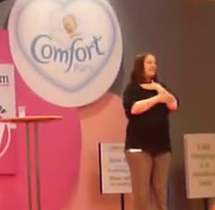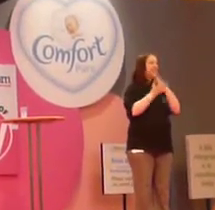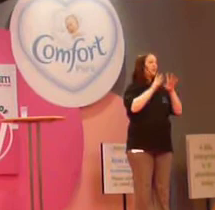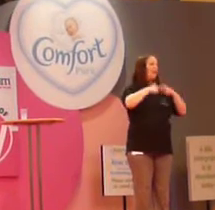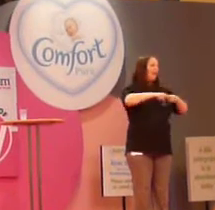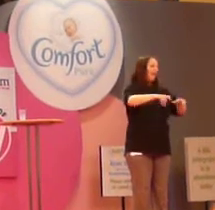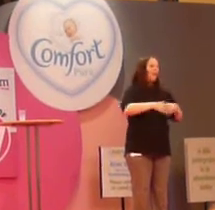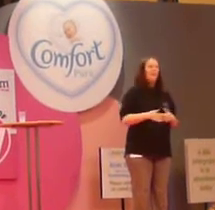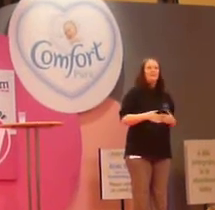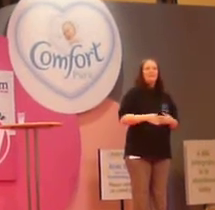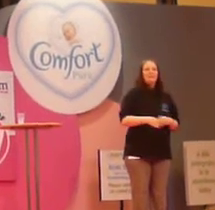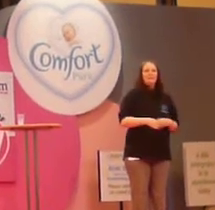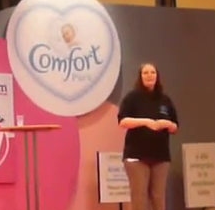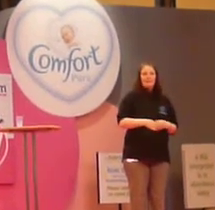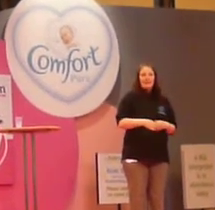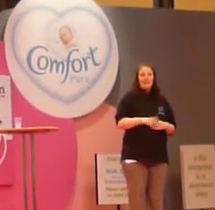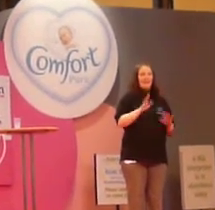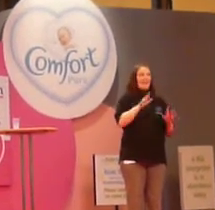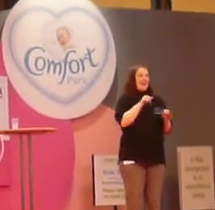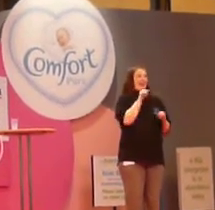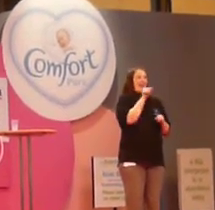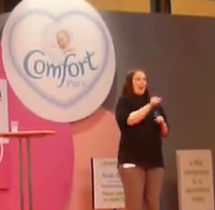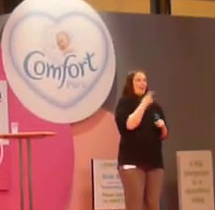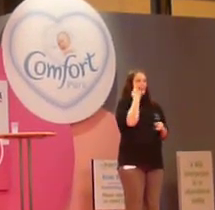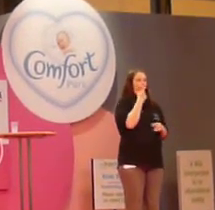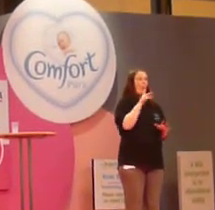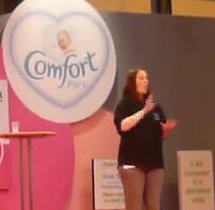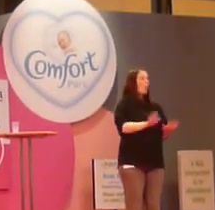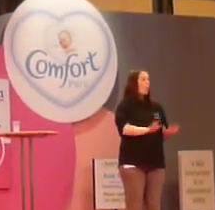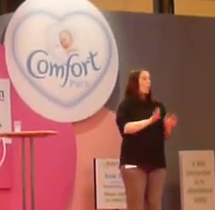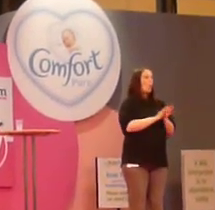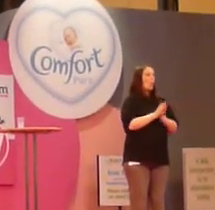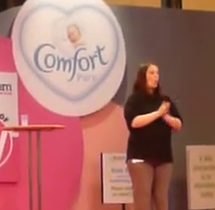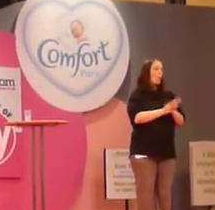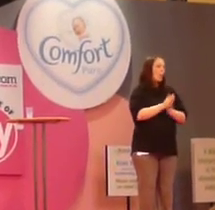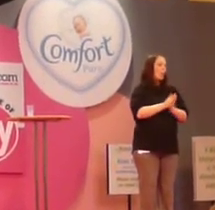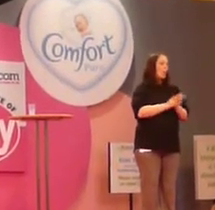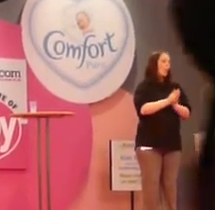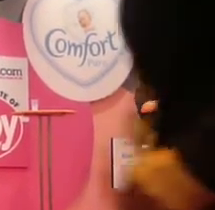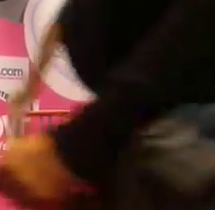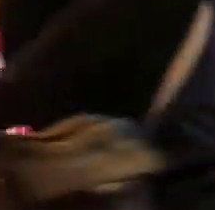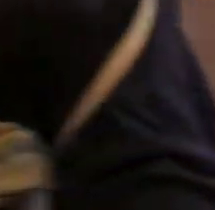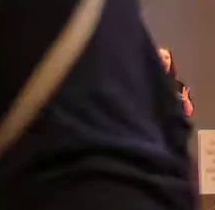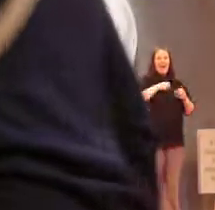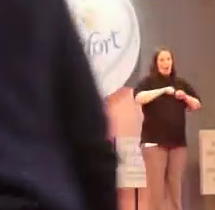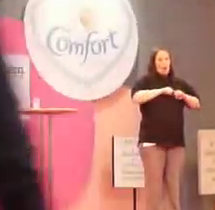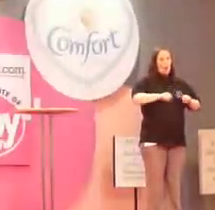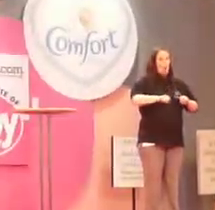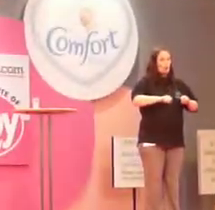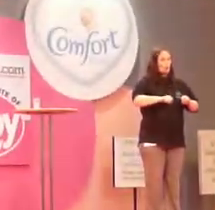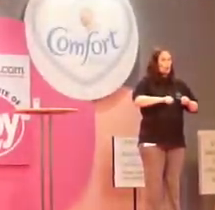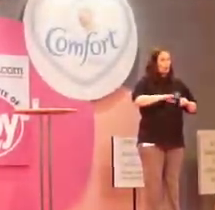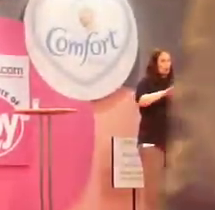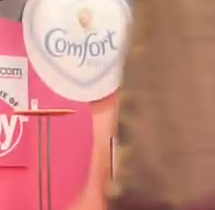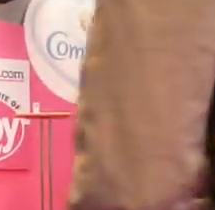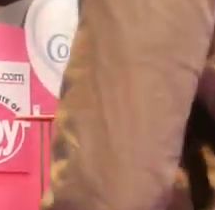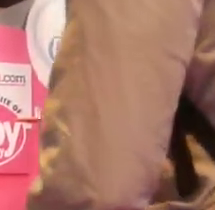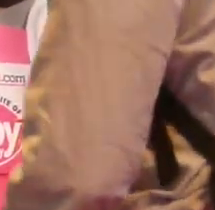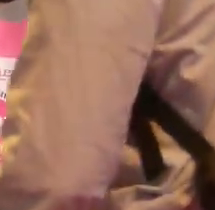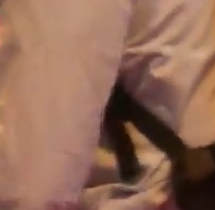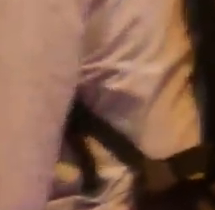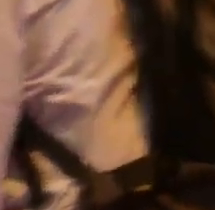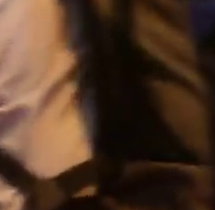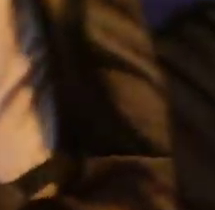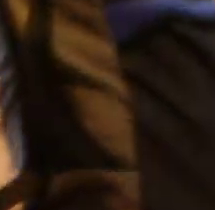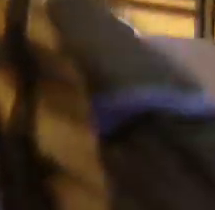on them. Then we thought, I got inspiration because I lost boy number 1. Not for the first